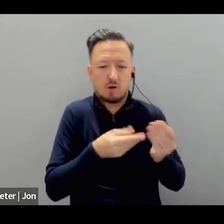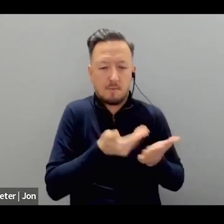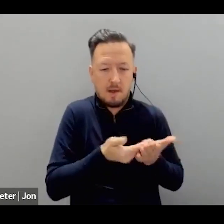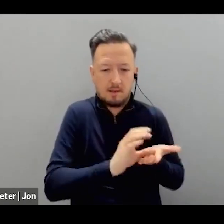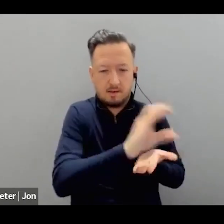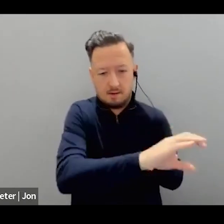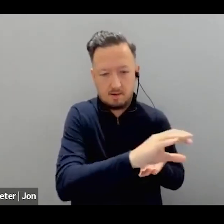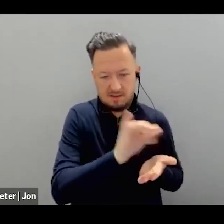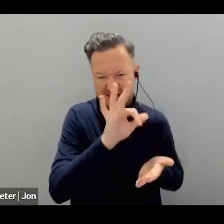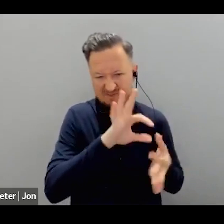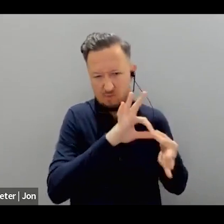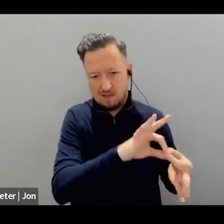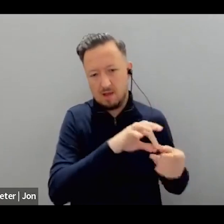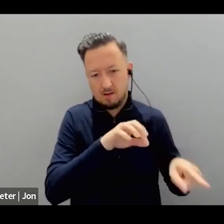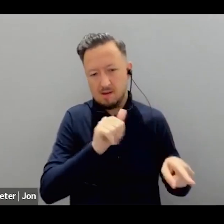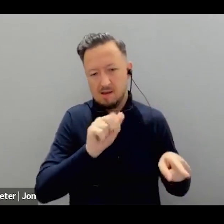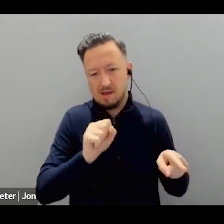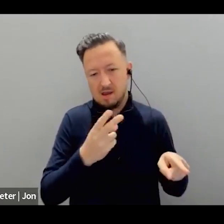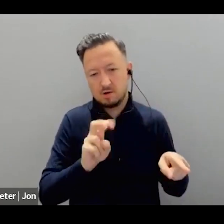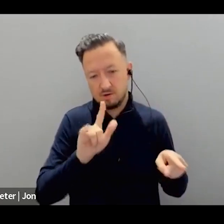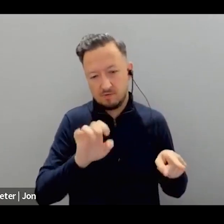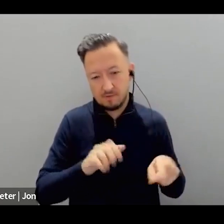city of Asheville district.